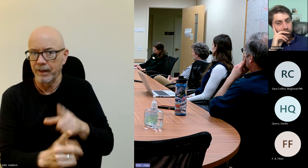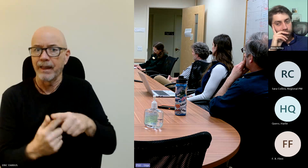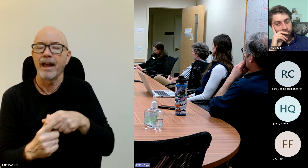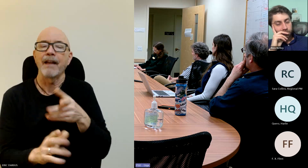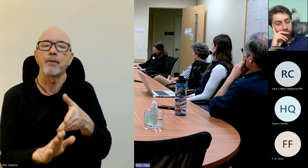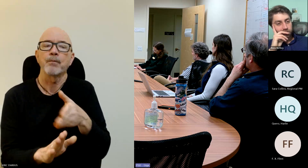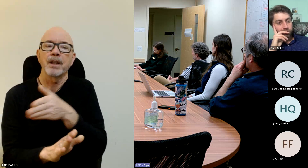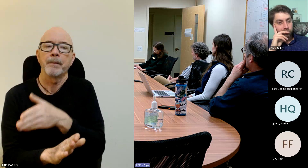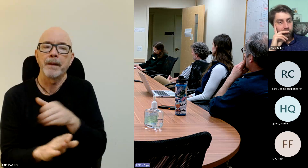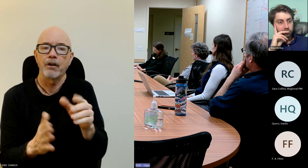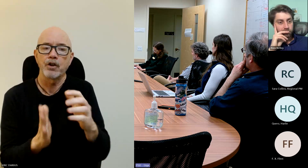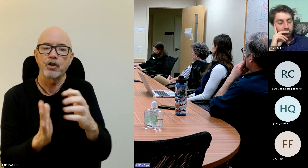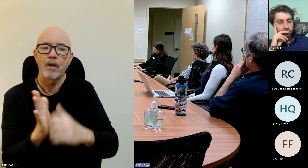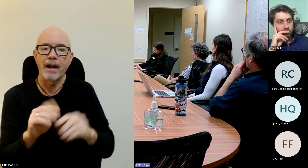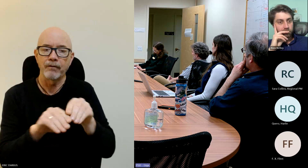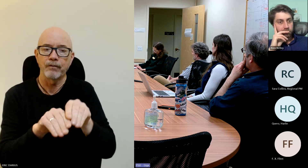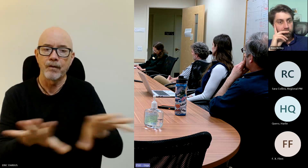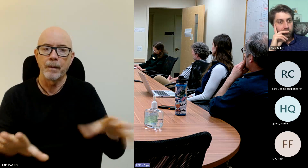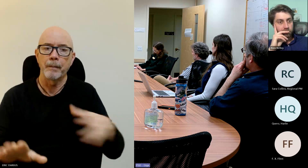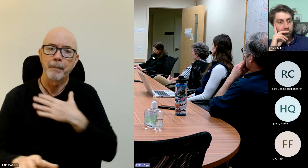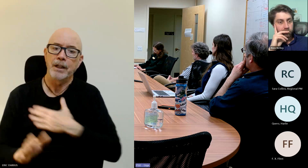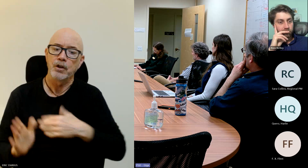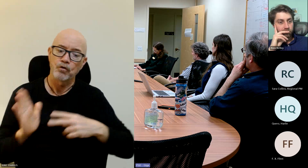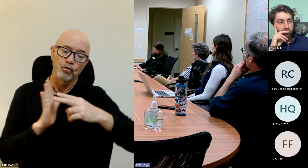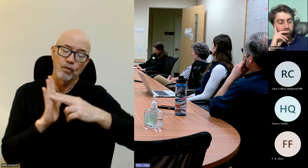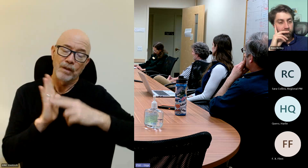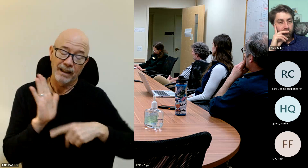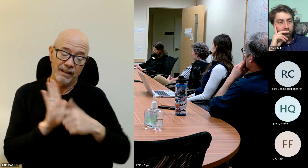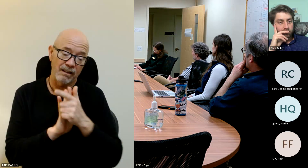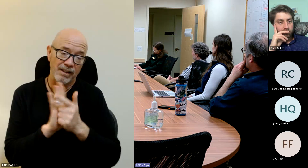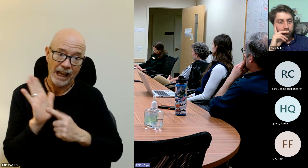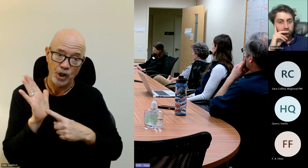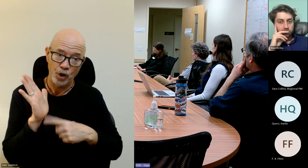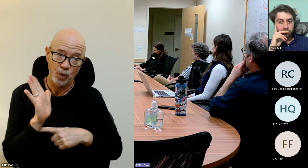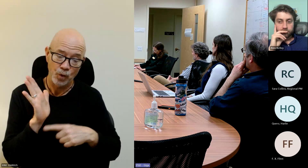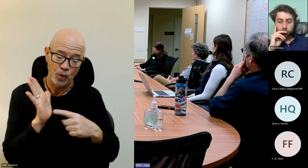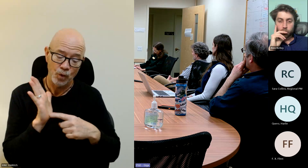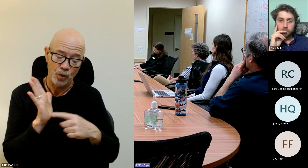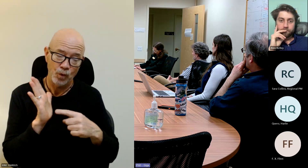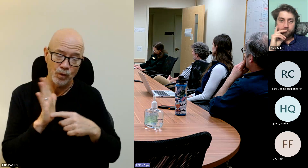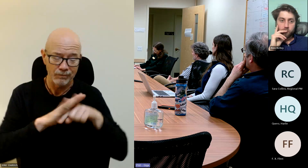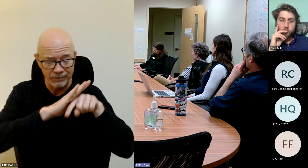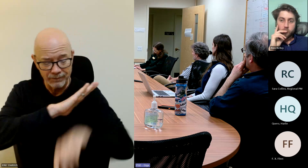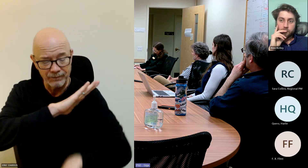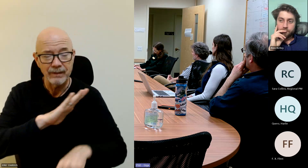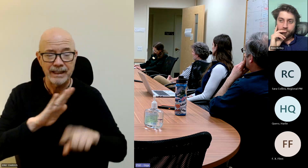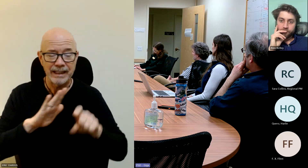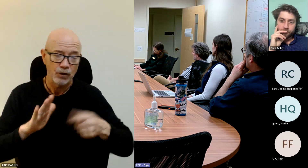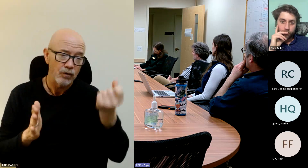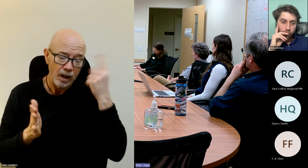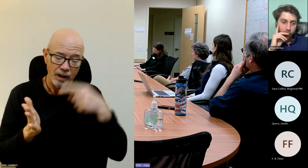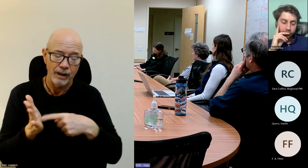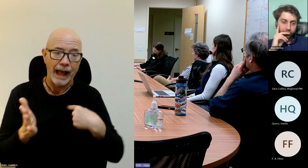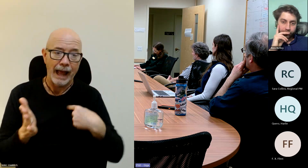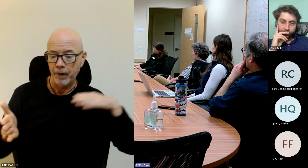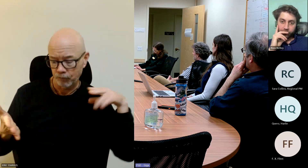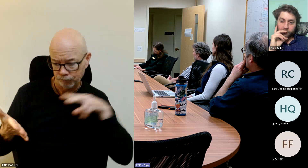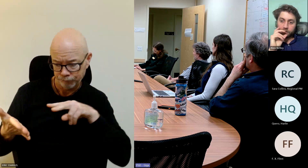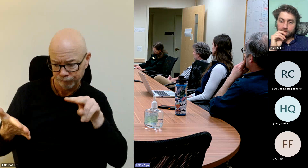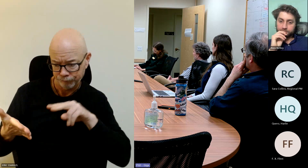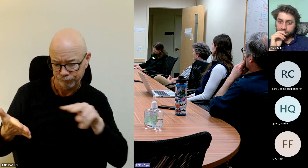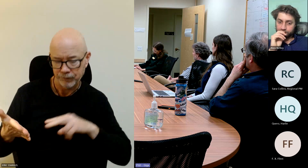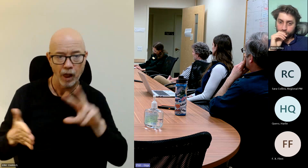would ask you to read the darn statute very carefully, because I've been paying attention to it for 30 plus years, and